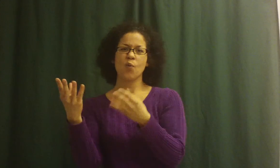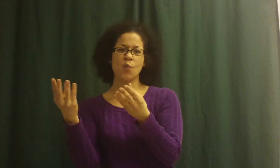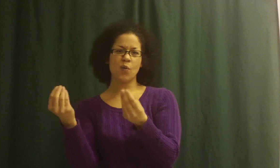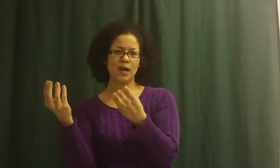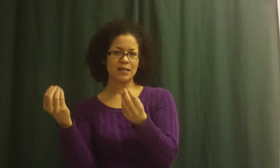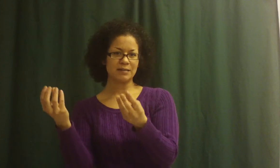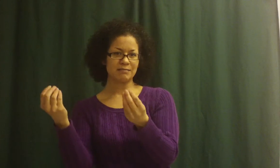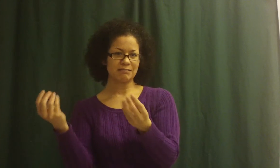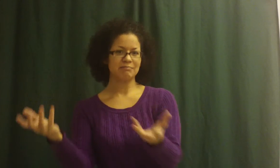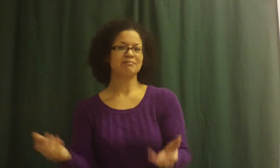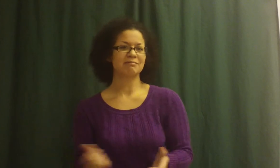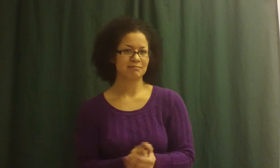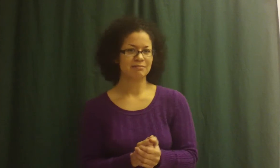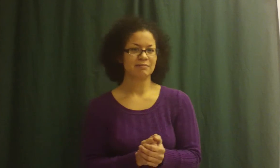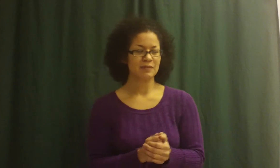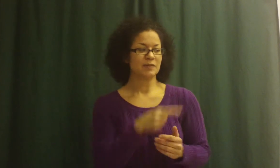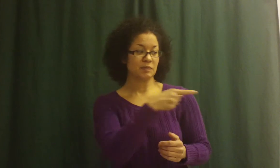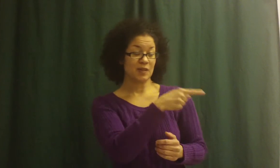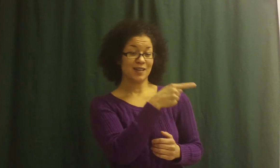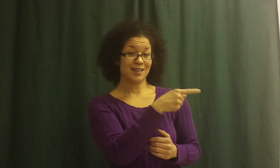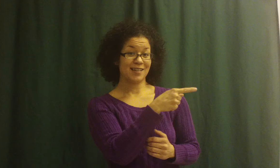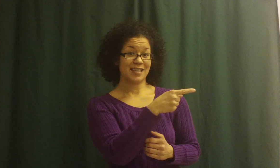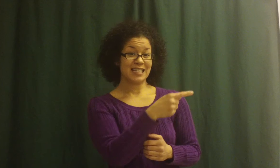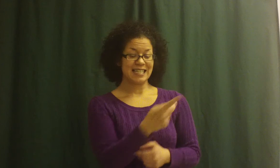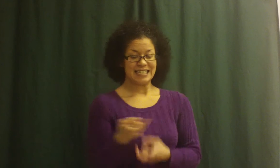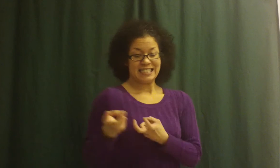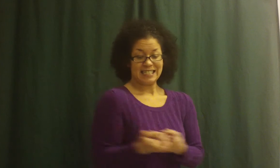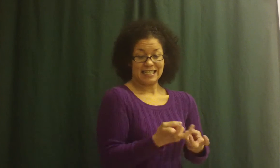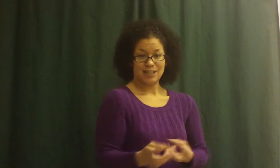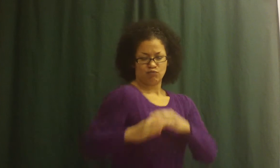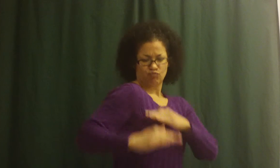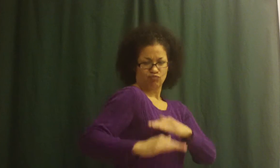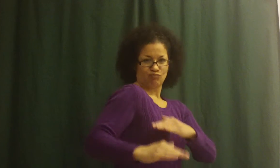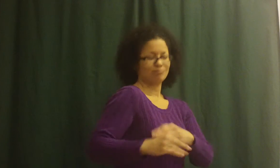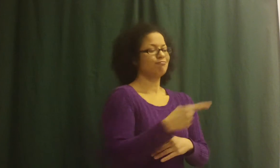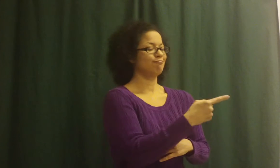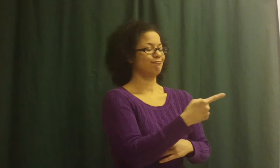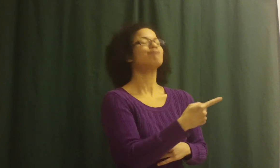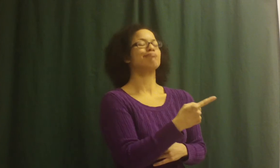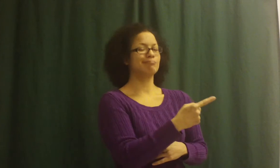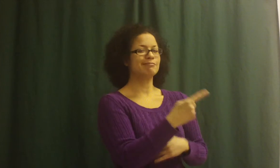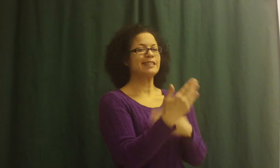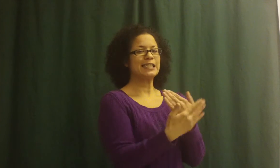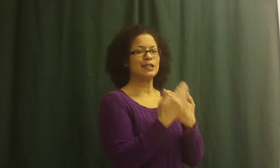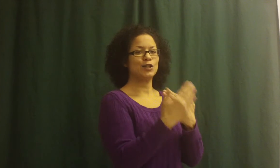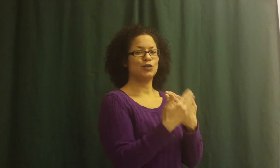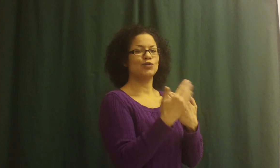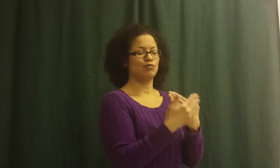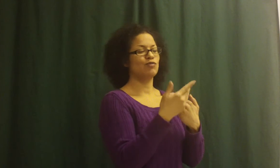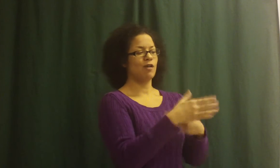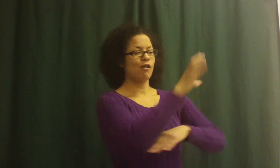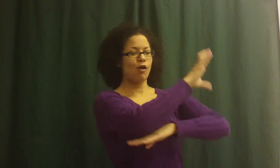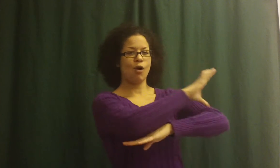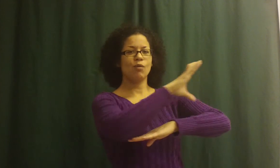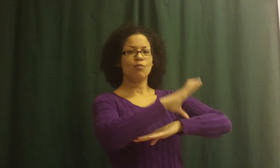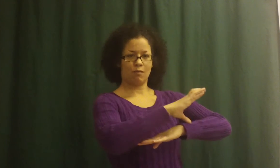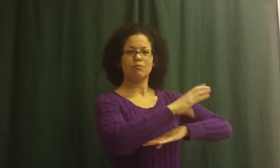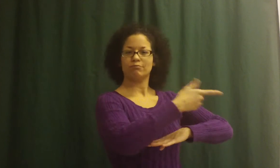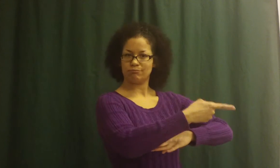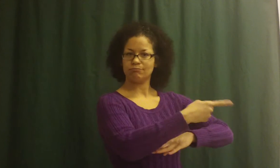good. In Pennsylvania, it's a much wetter snow. And then